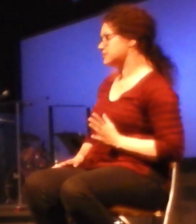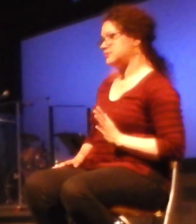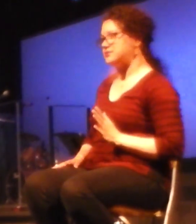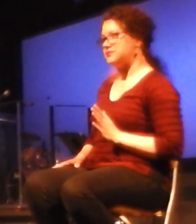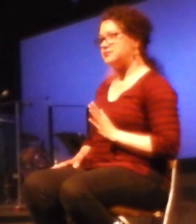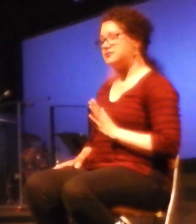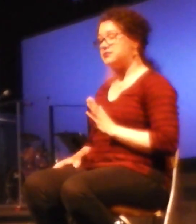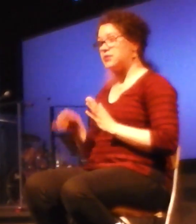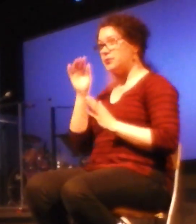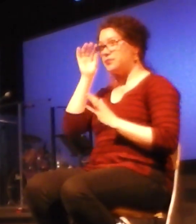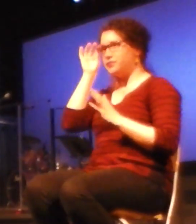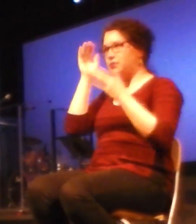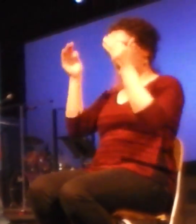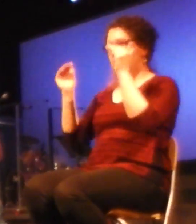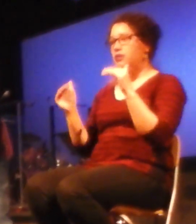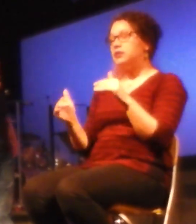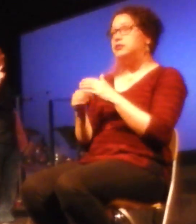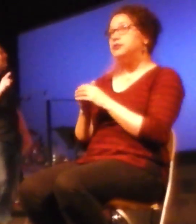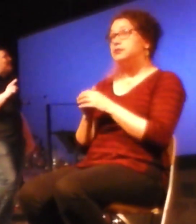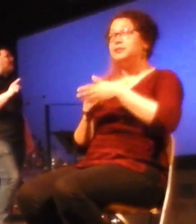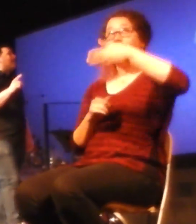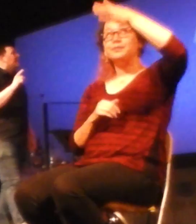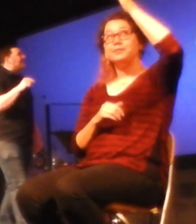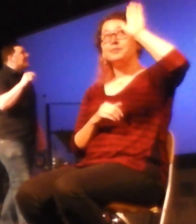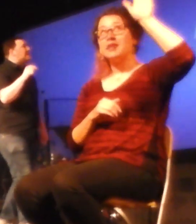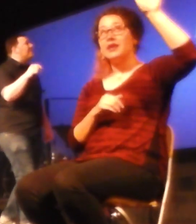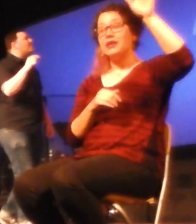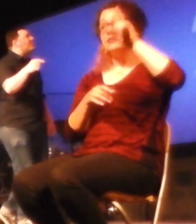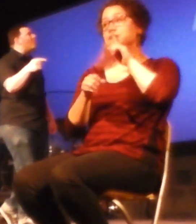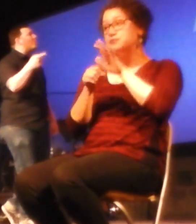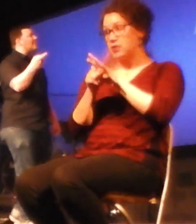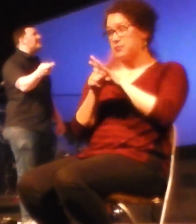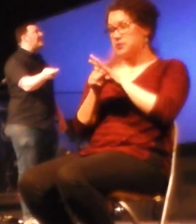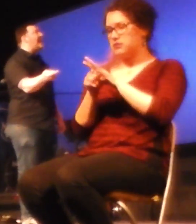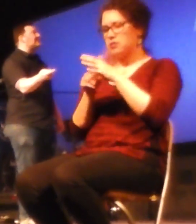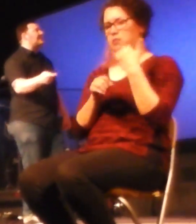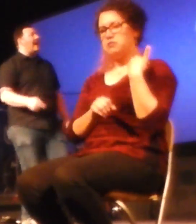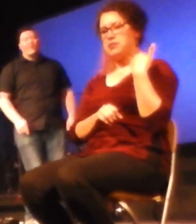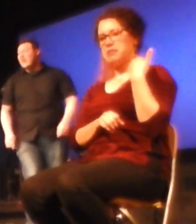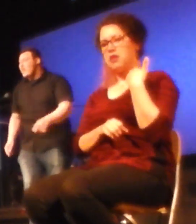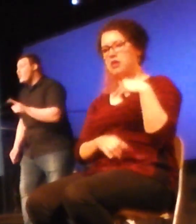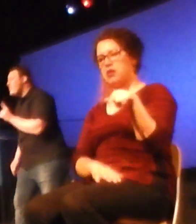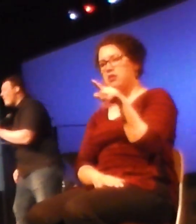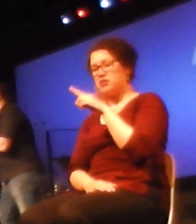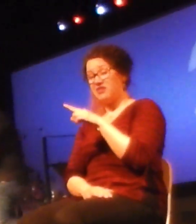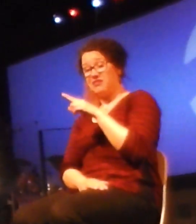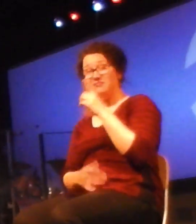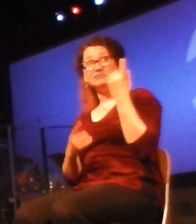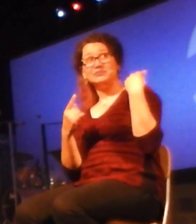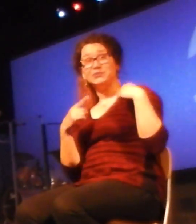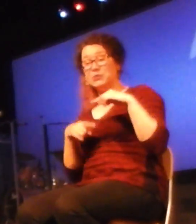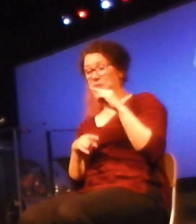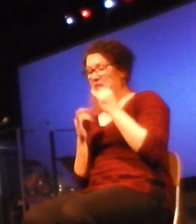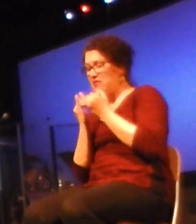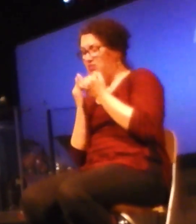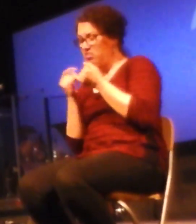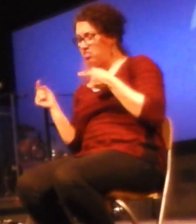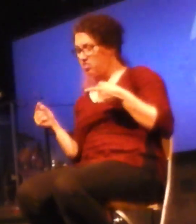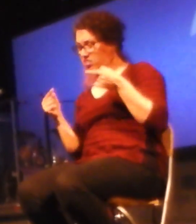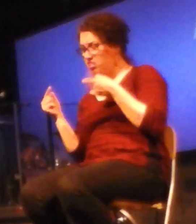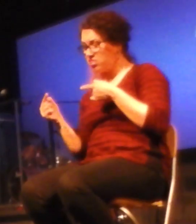that God's promises serve as a reminder that even though we're in exile, nothing is